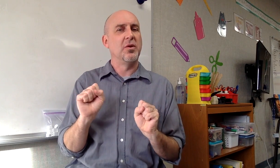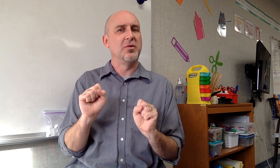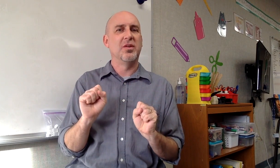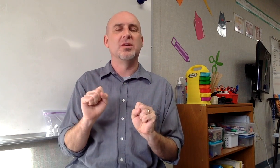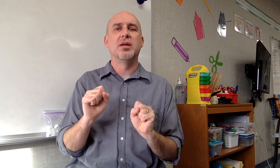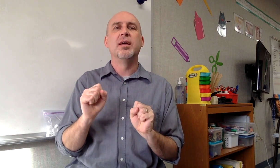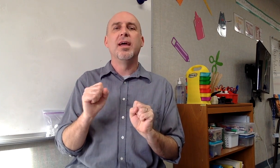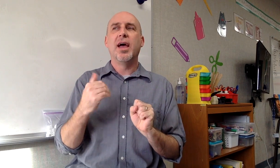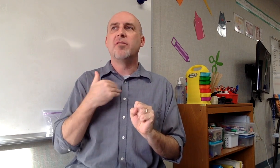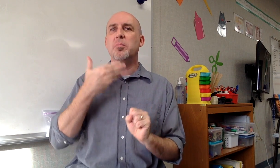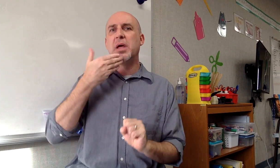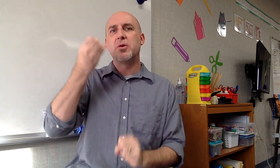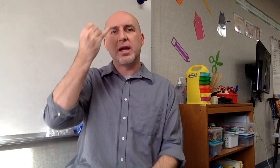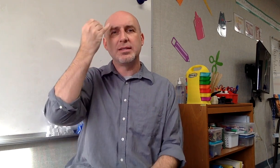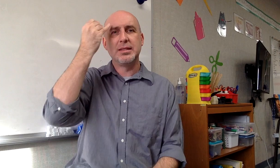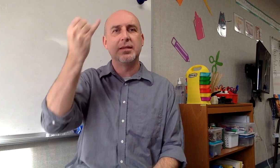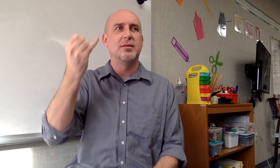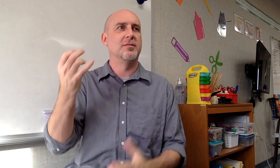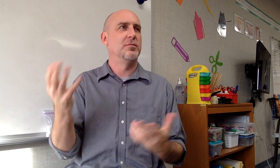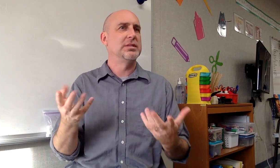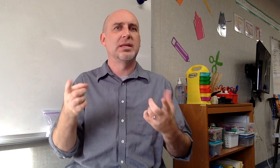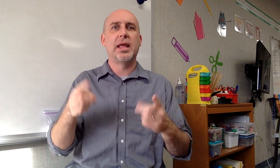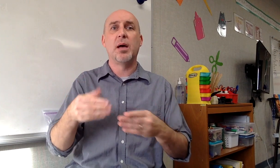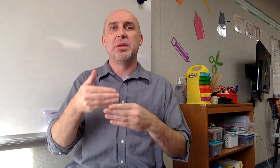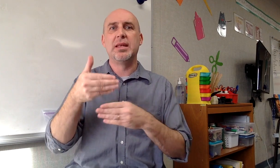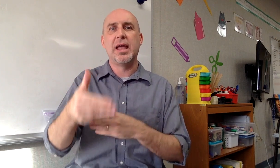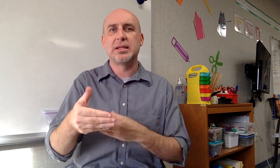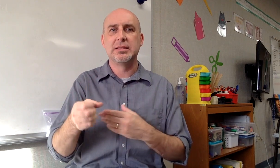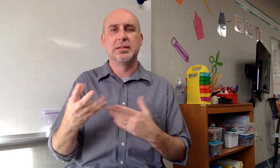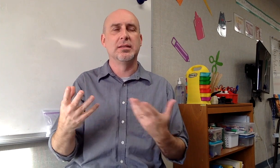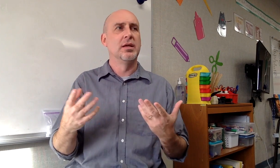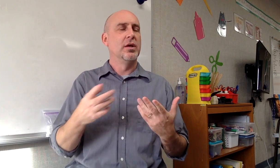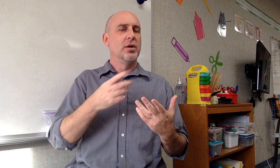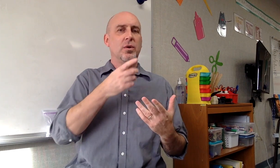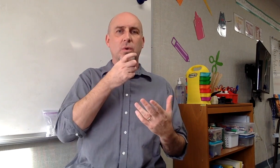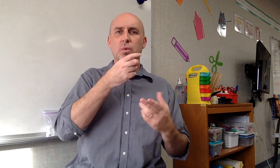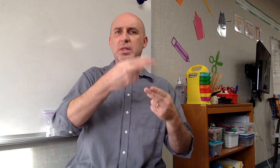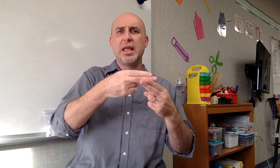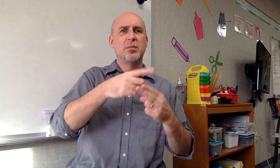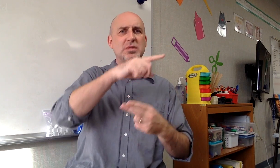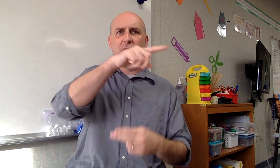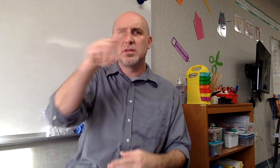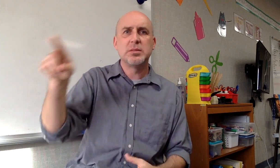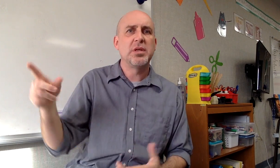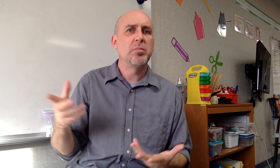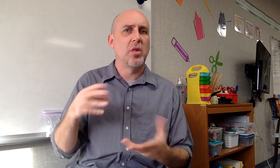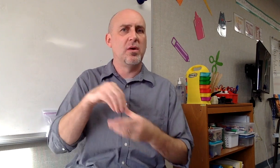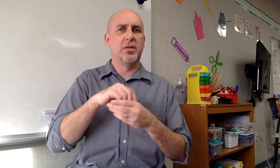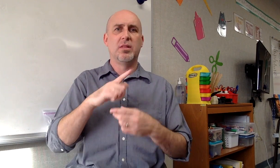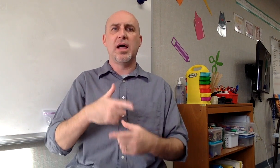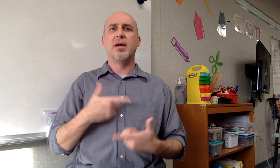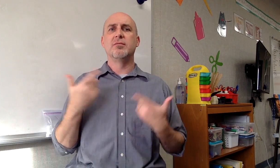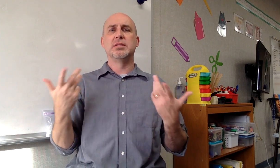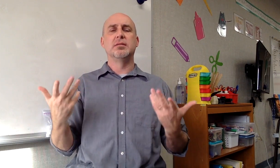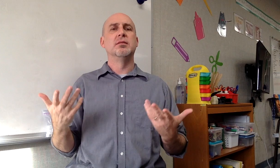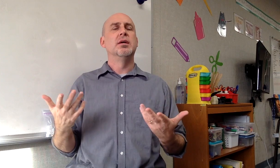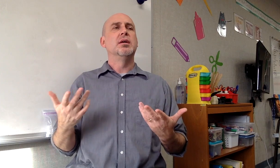They're going to have a better idea of what's going to happen next and who the names of all these people are in their lives. And